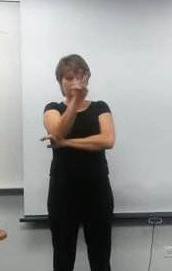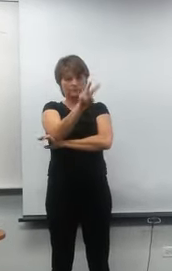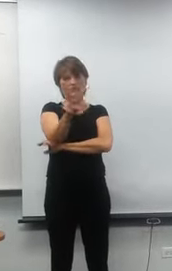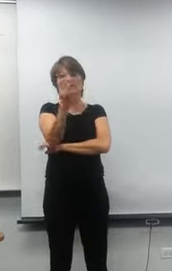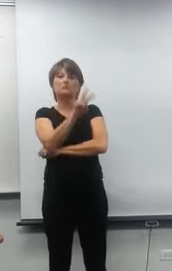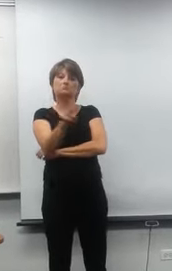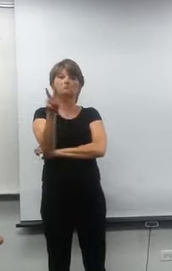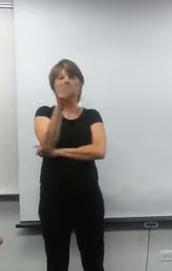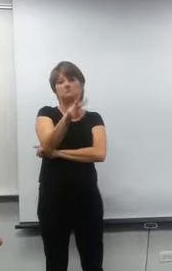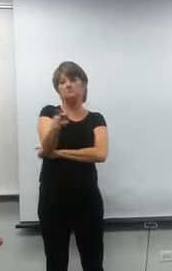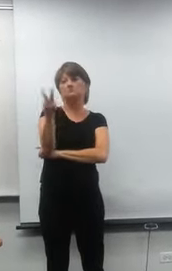So,